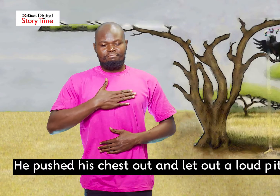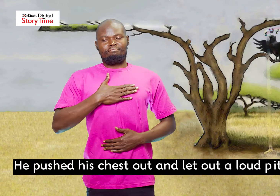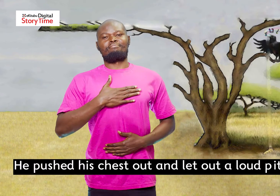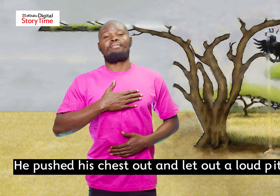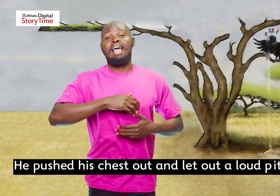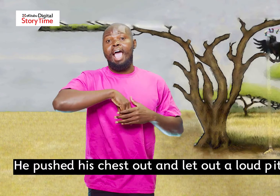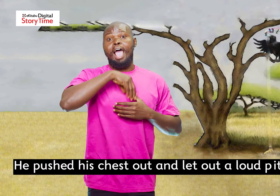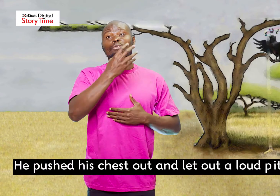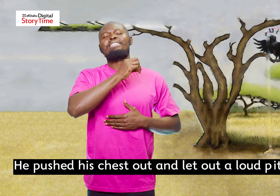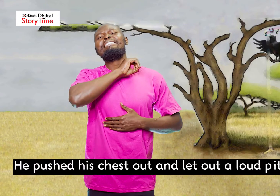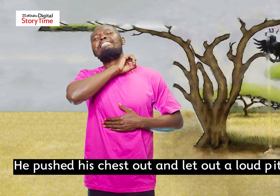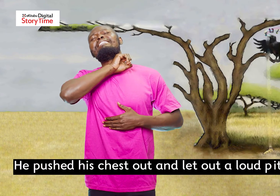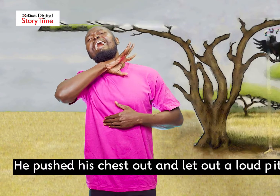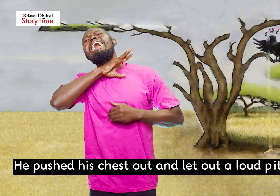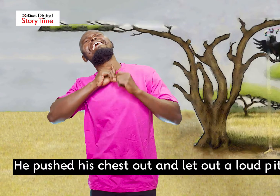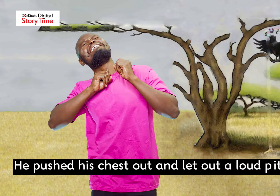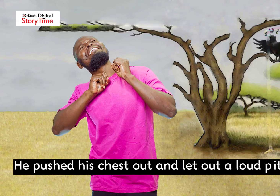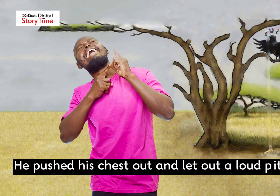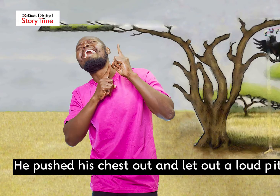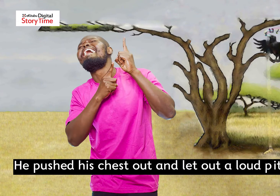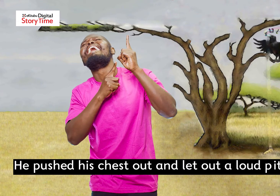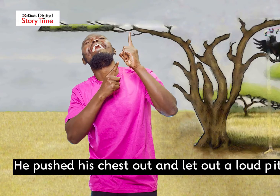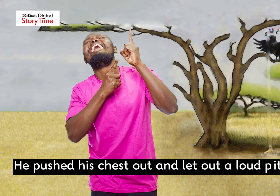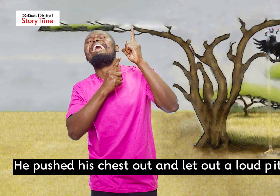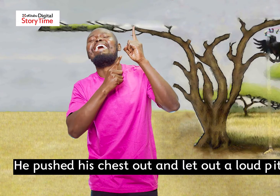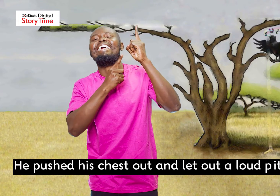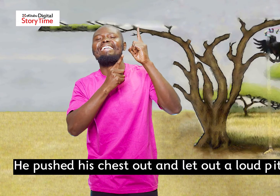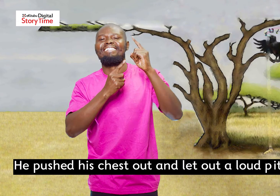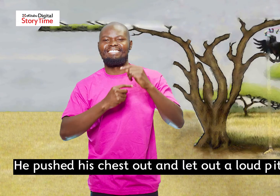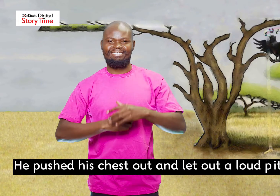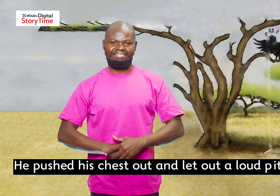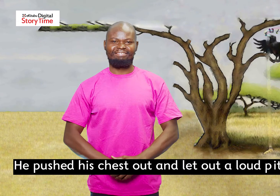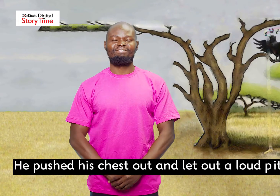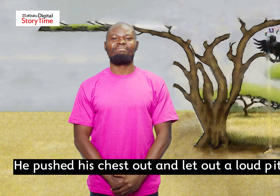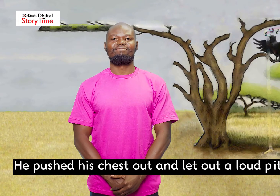He pushed his chest out and let out a loud pitched sound.